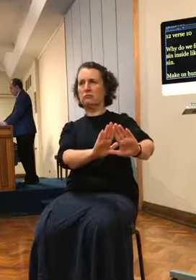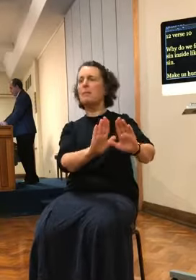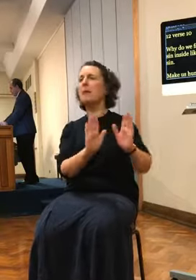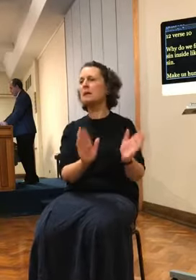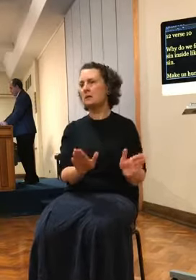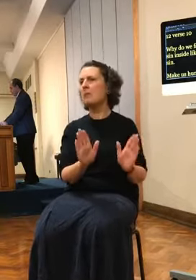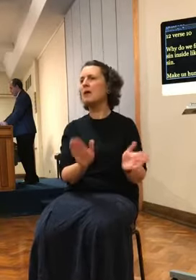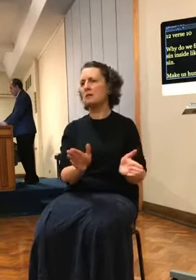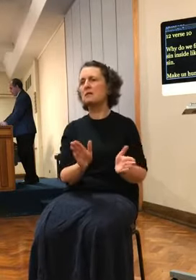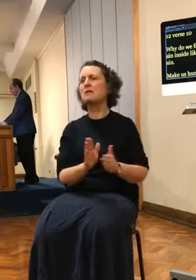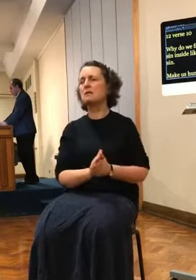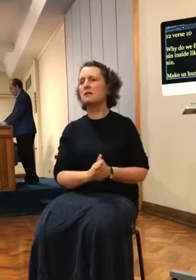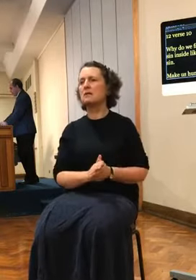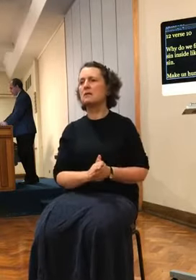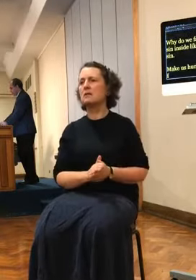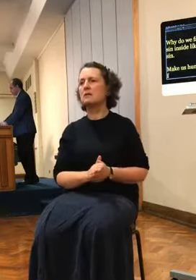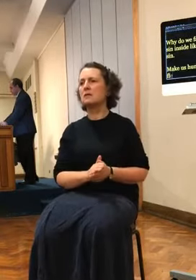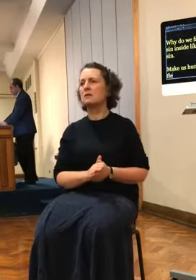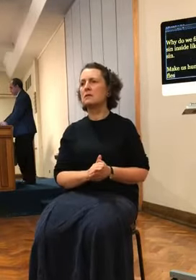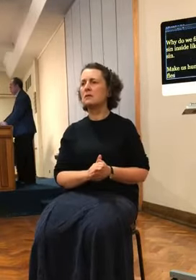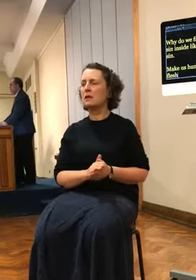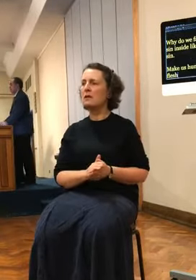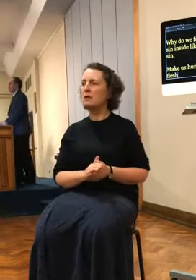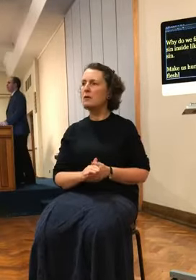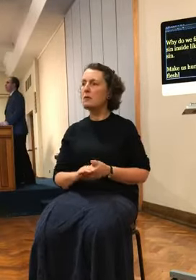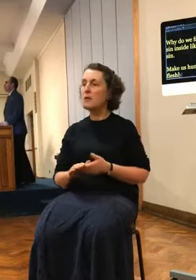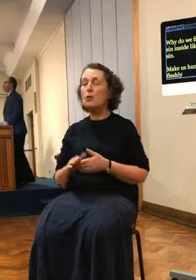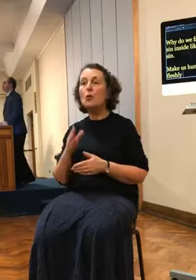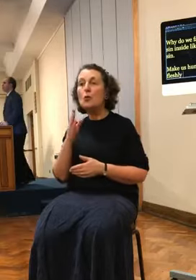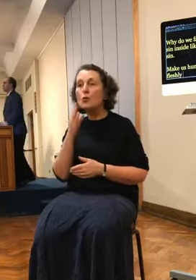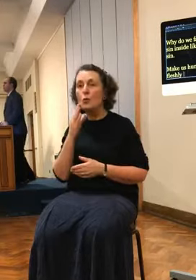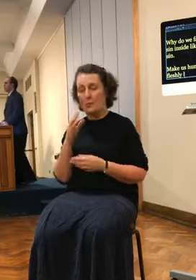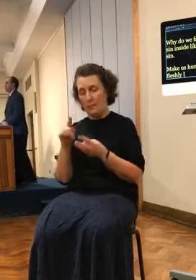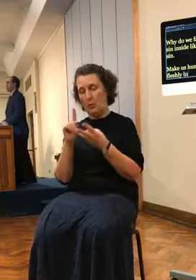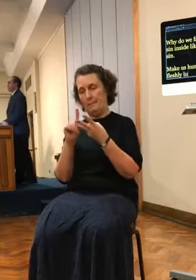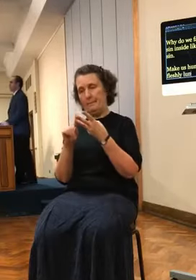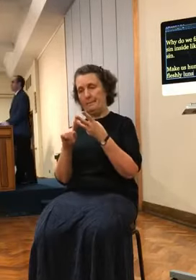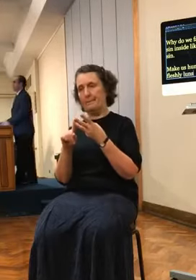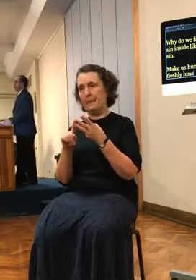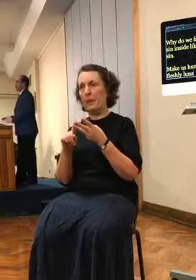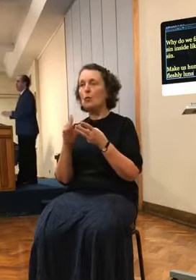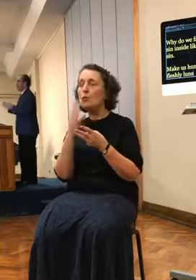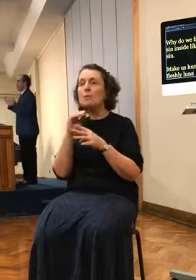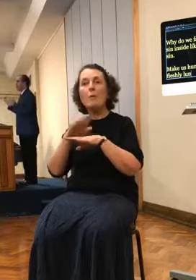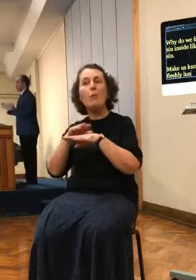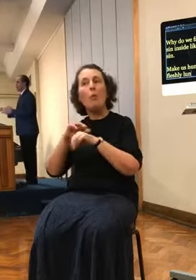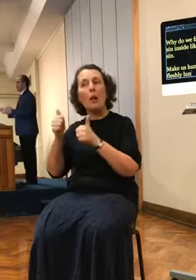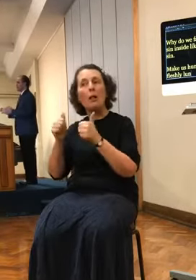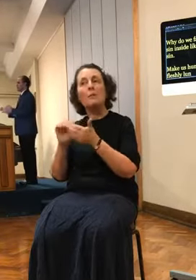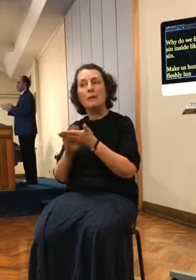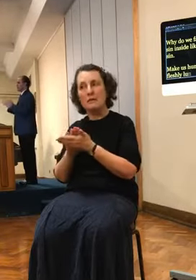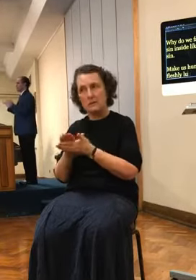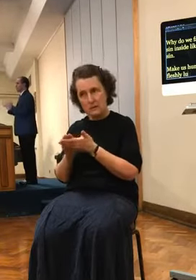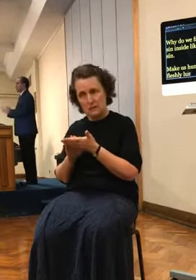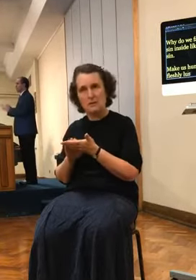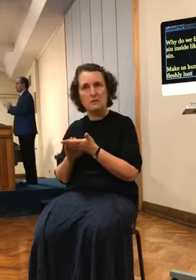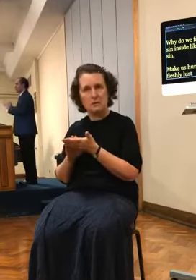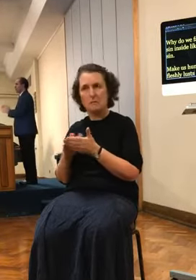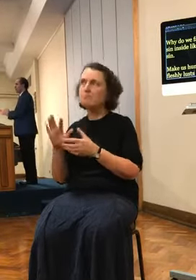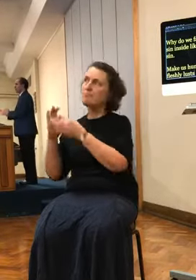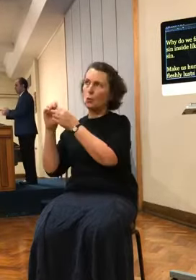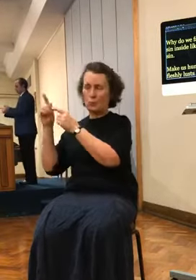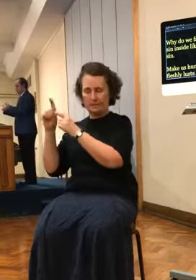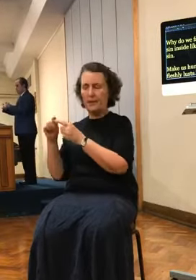will tell how close we are to the Lord. The third one, a balanced